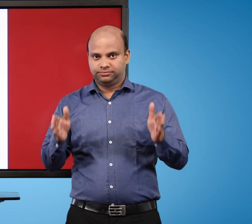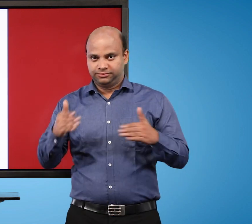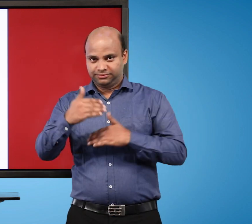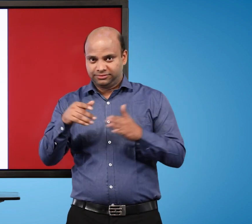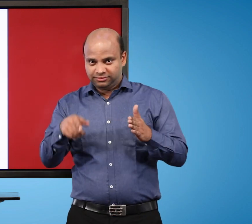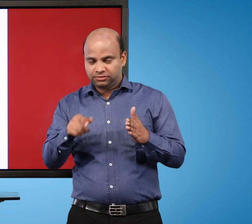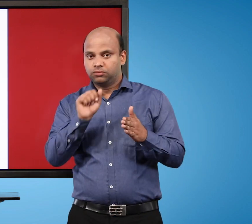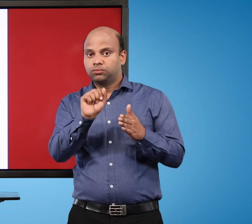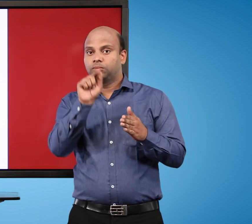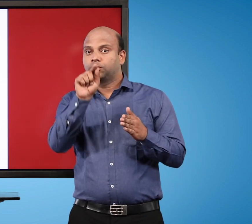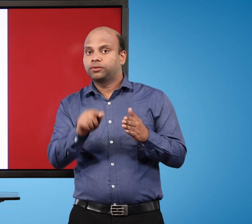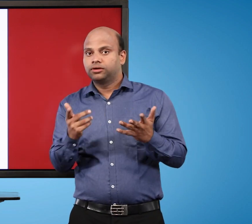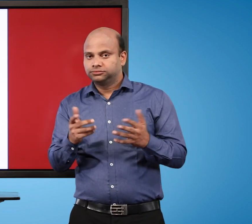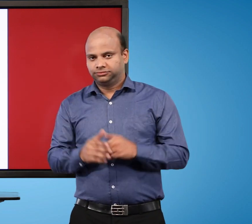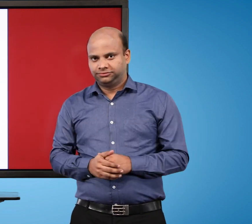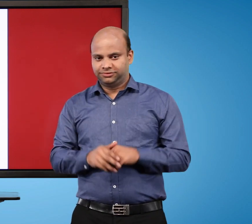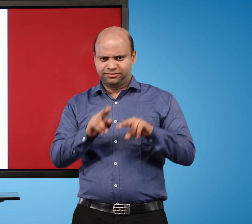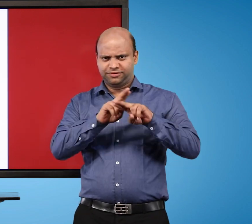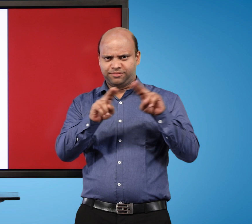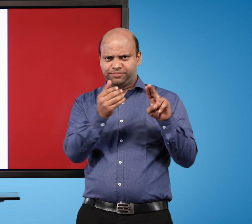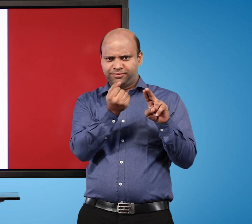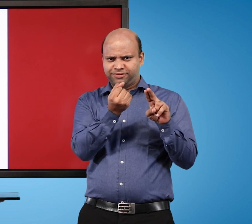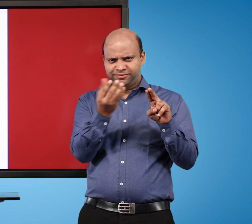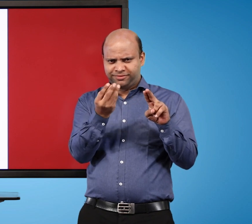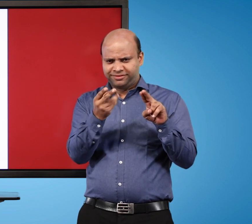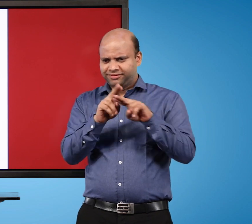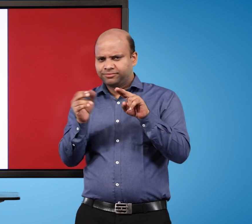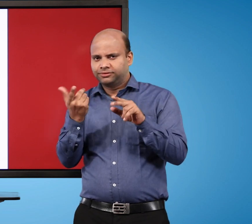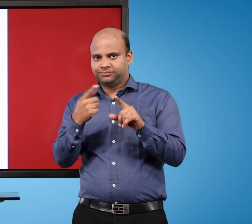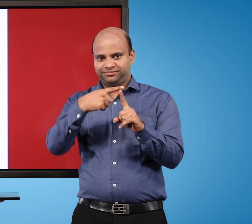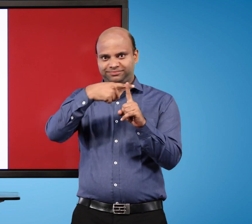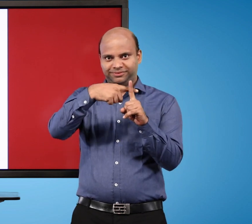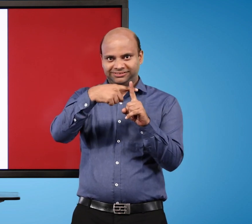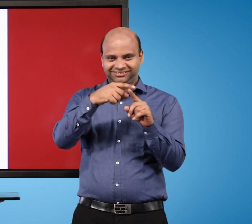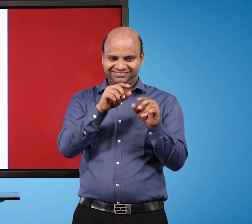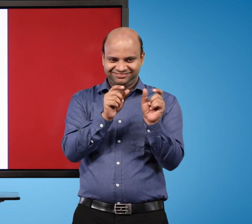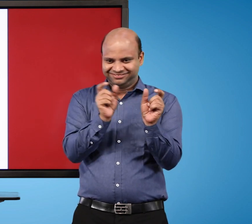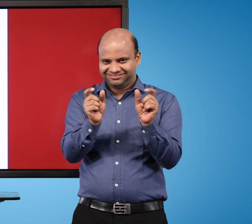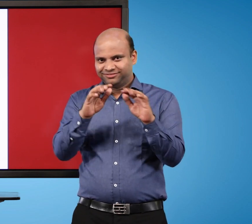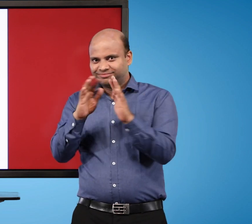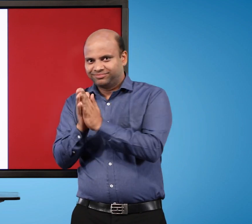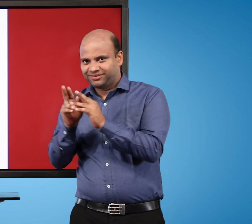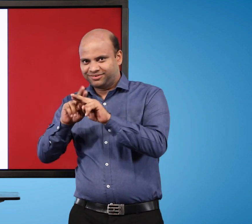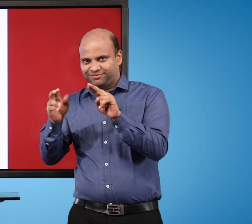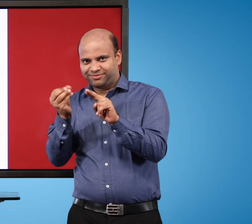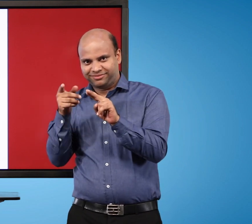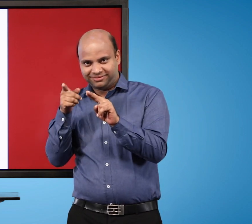Closure property. Whole numbers are closed under addition and also under